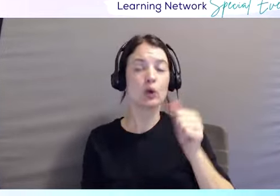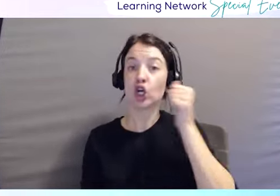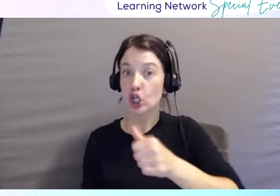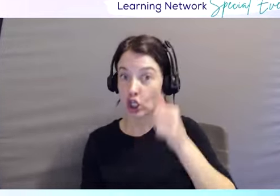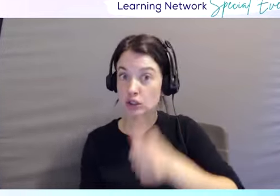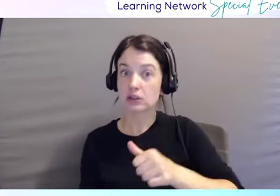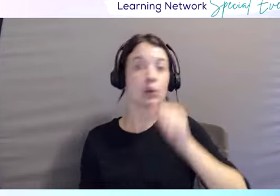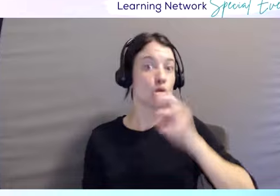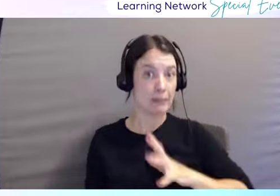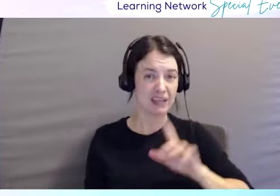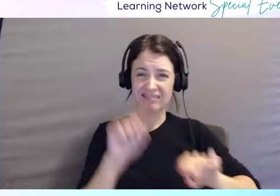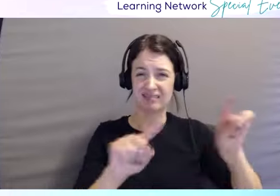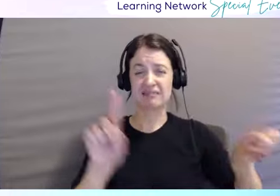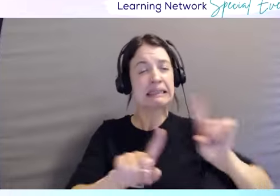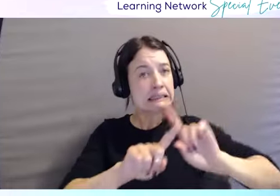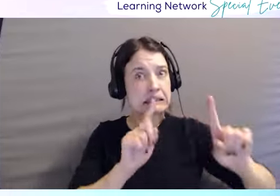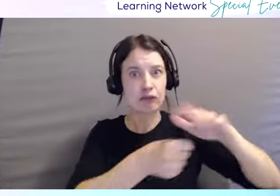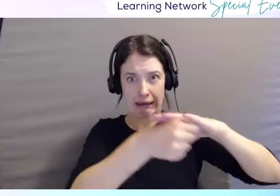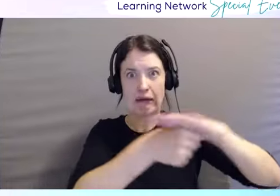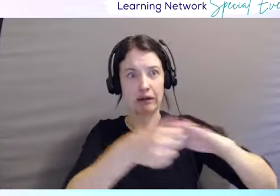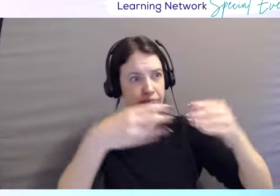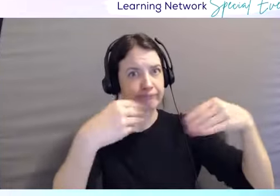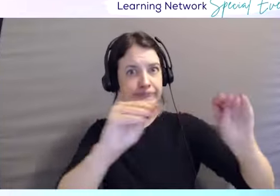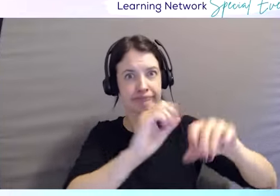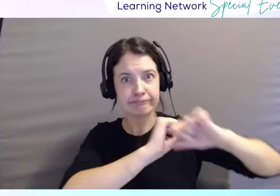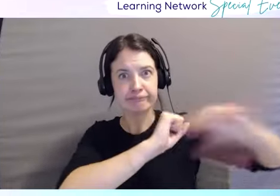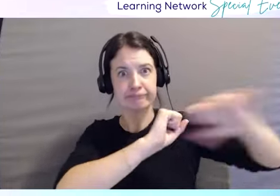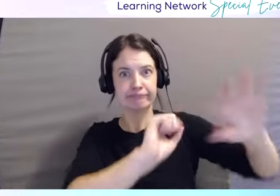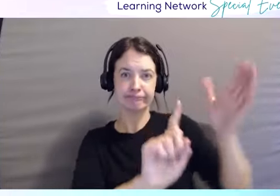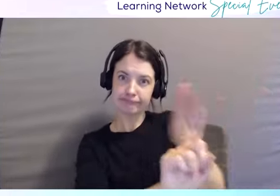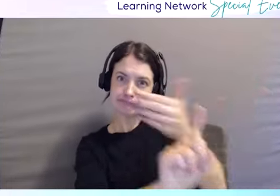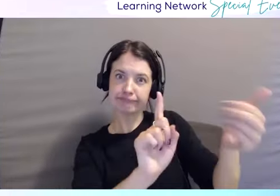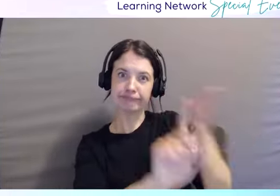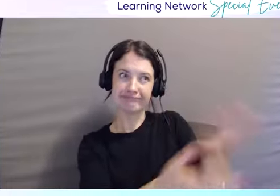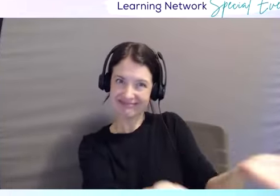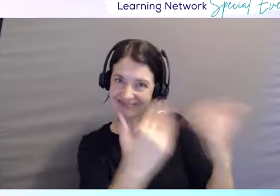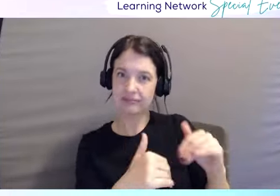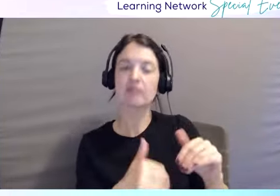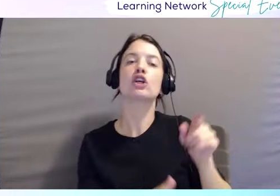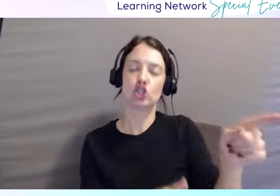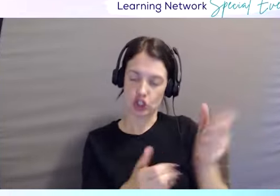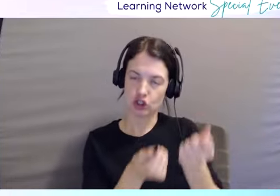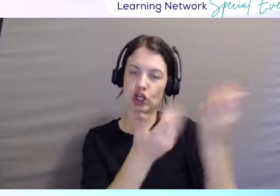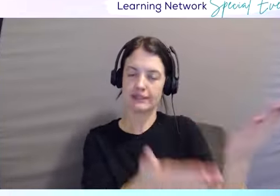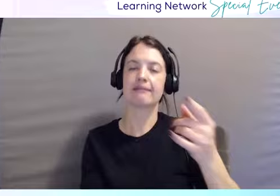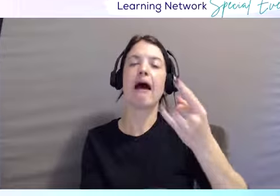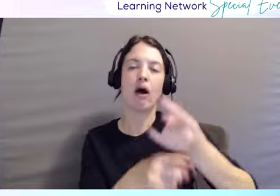a variety of areas, but these are just two she's addressed in the substance use field, alcohol and tobacco.